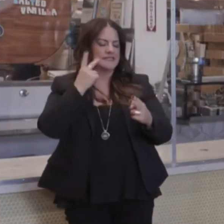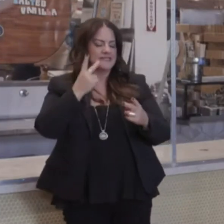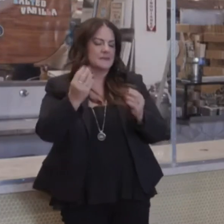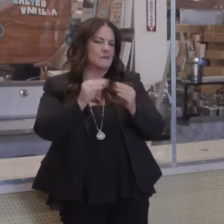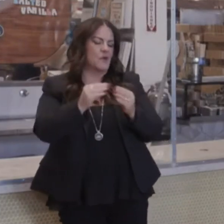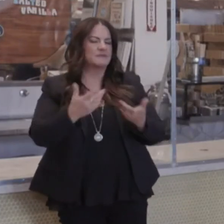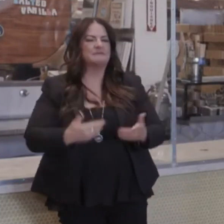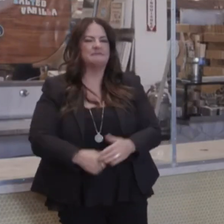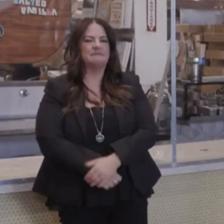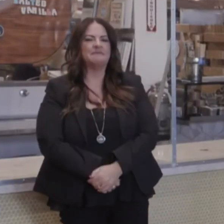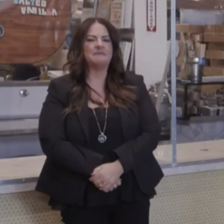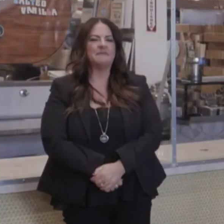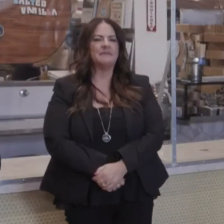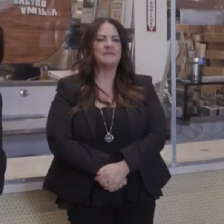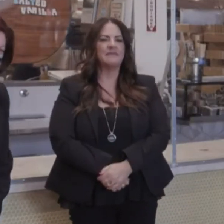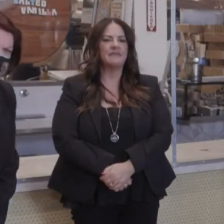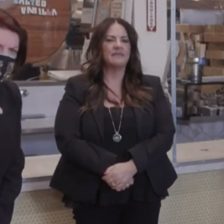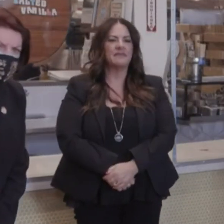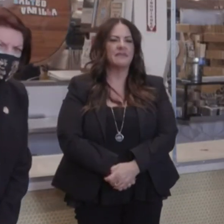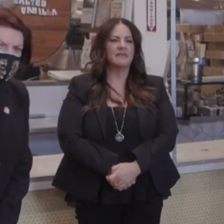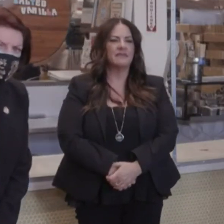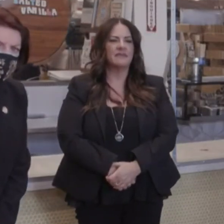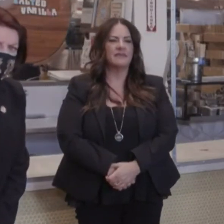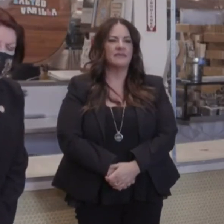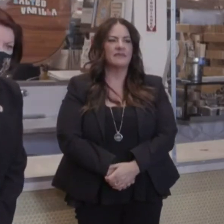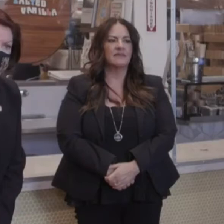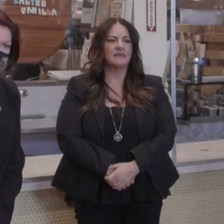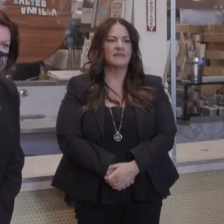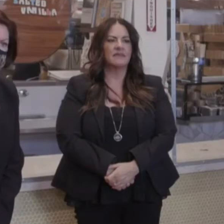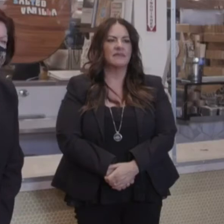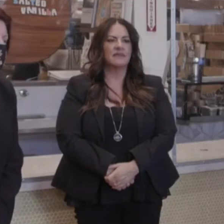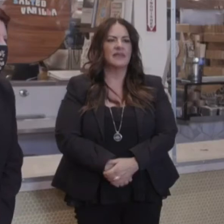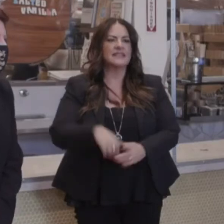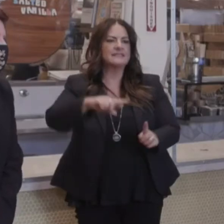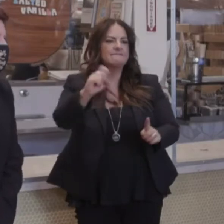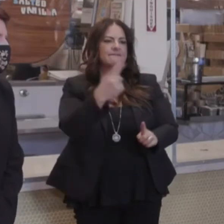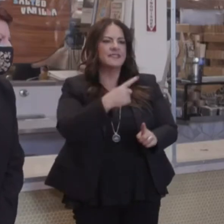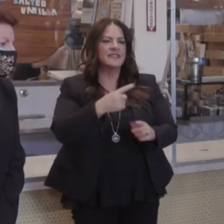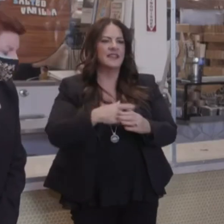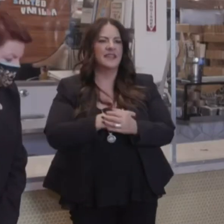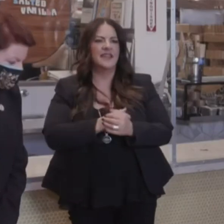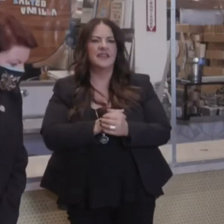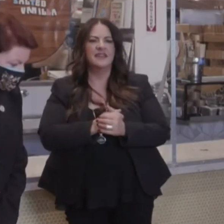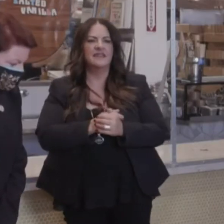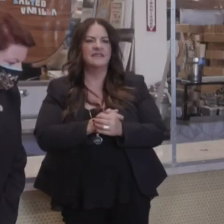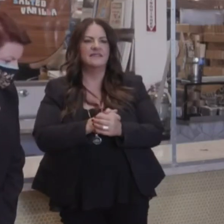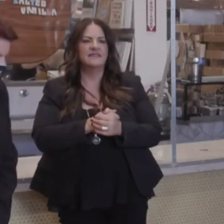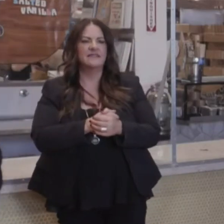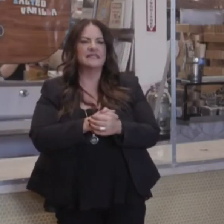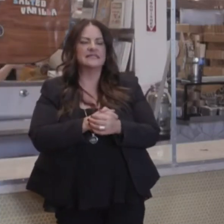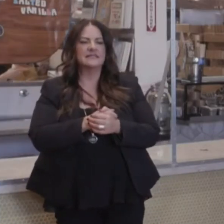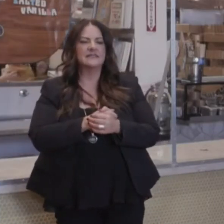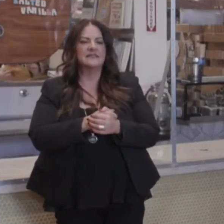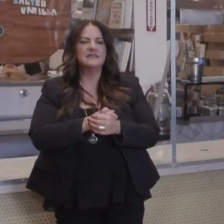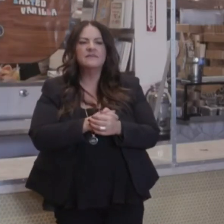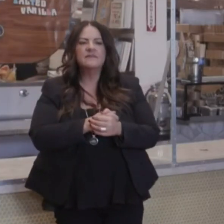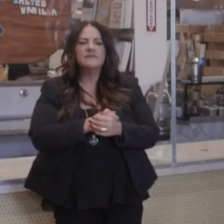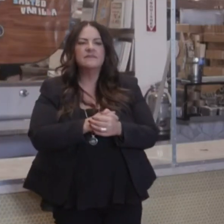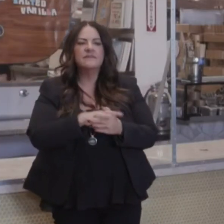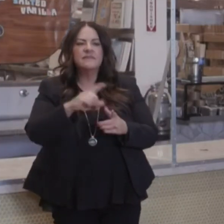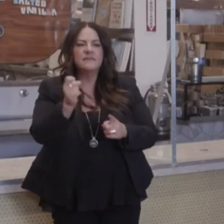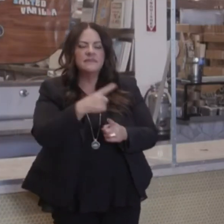Hi, Governor. It's Alexi from the San Francisco Chronicle. Good to be back in person after so long.